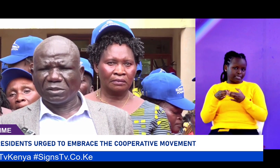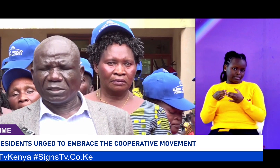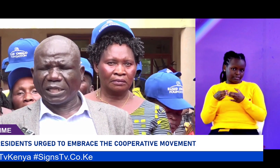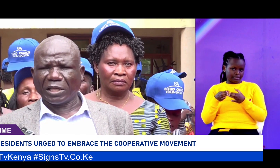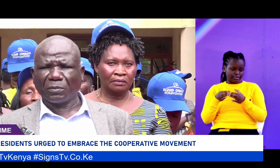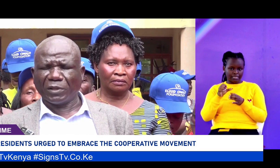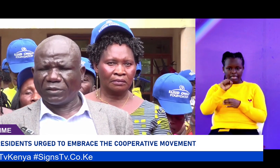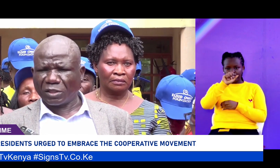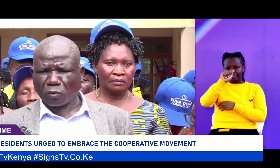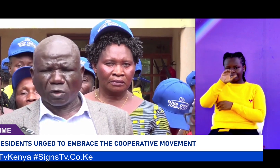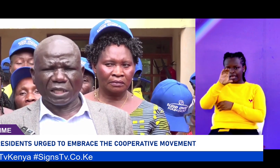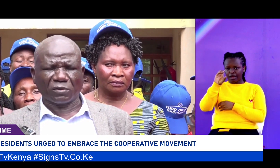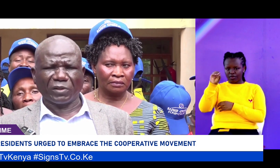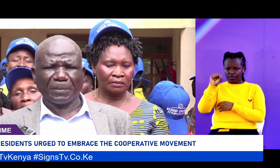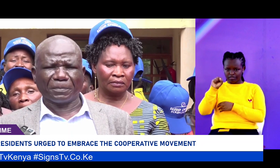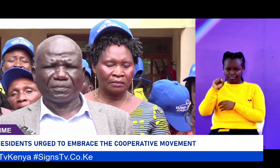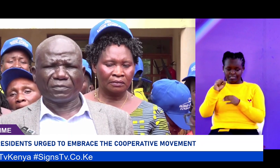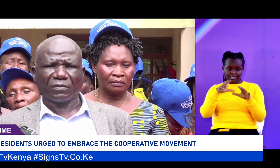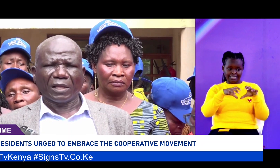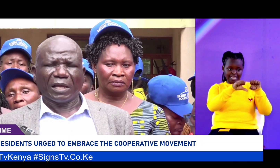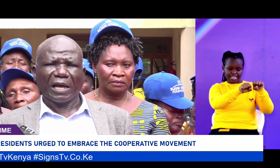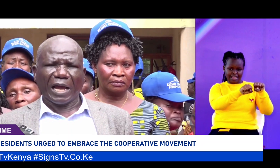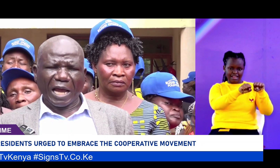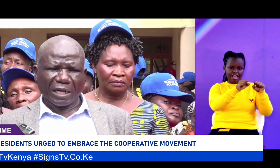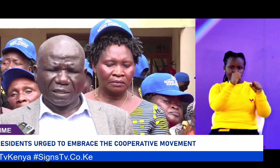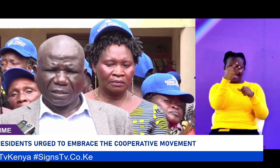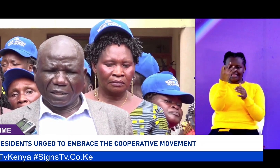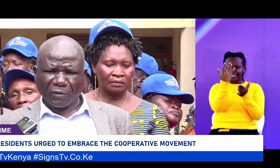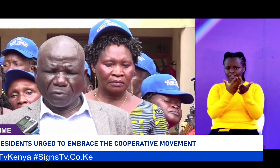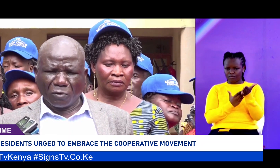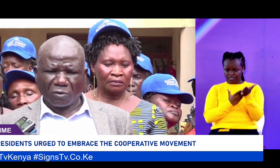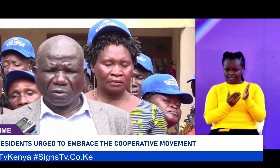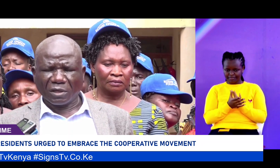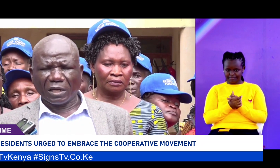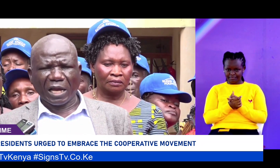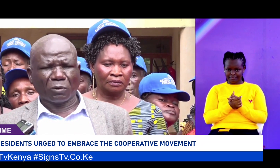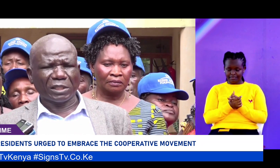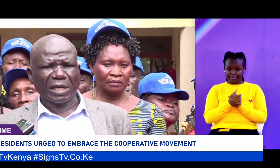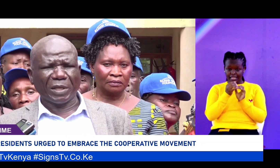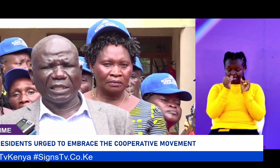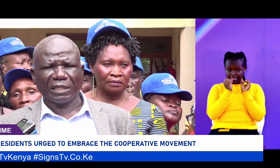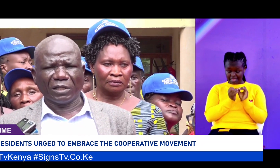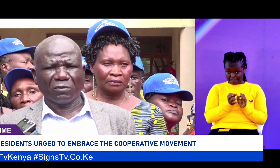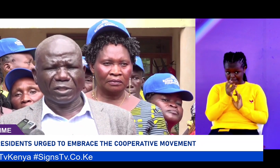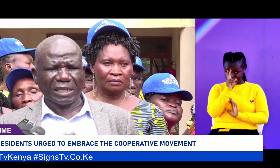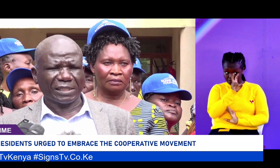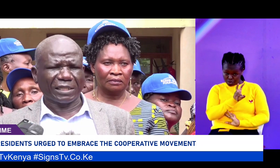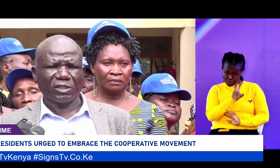SACCOs taking the 3/4 of them. And if you look at what is happening in the Luo Nyanza